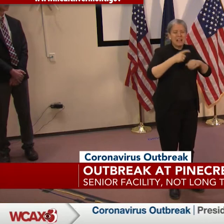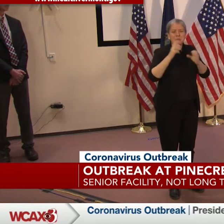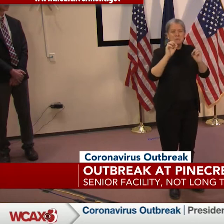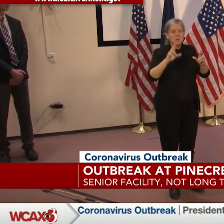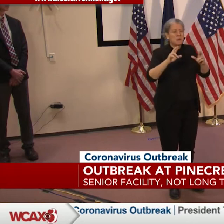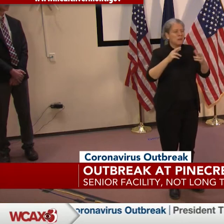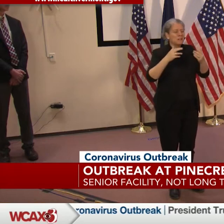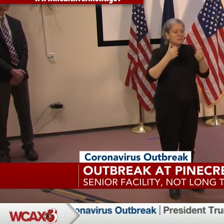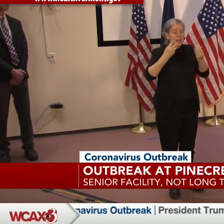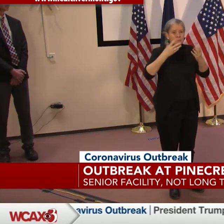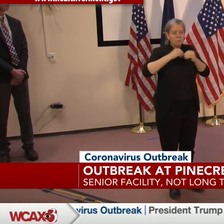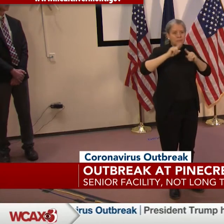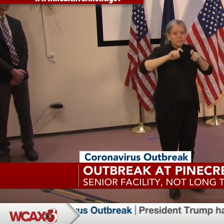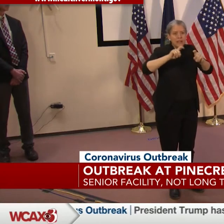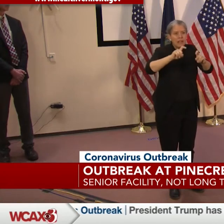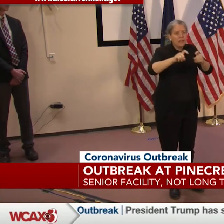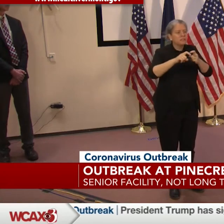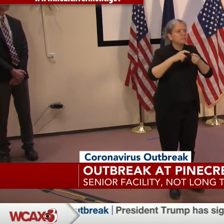progress